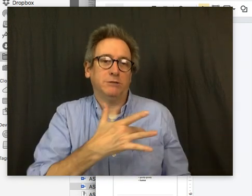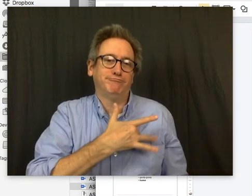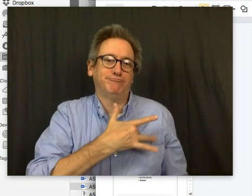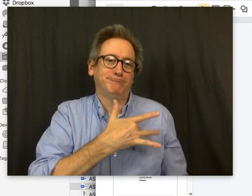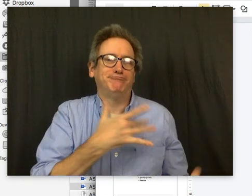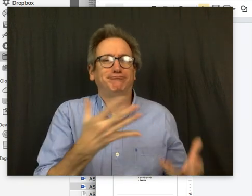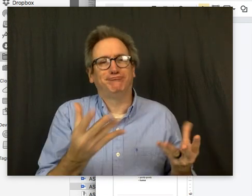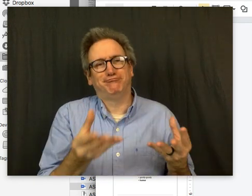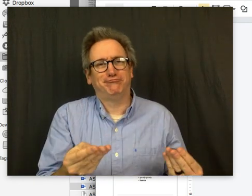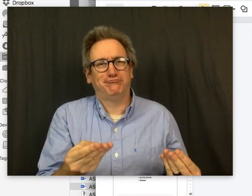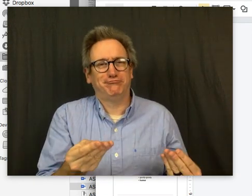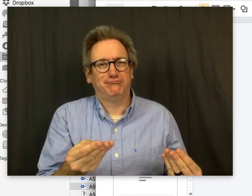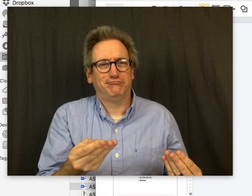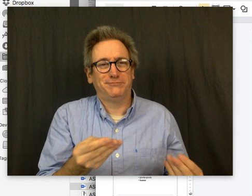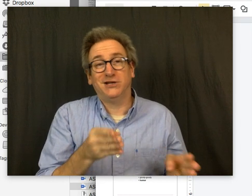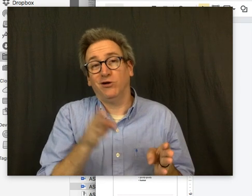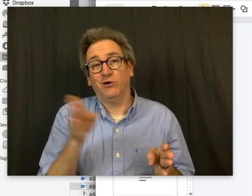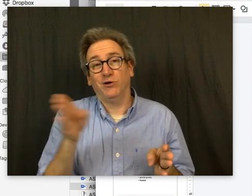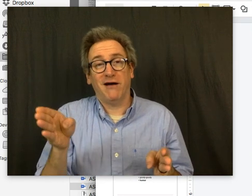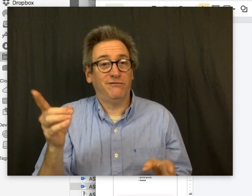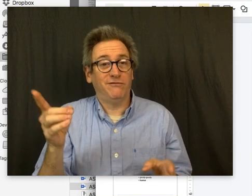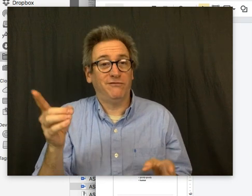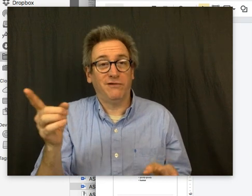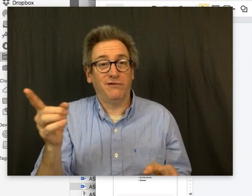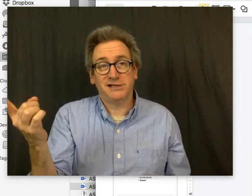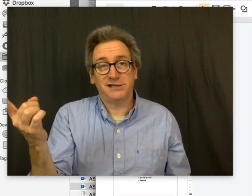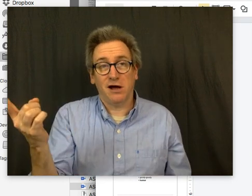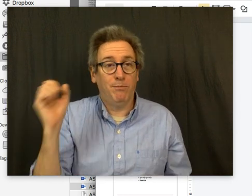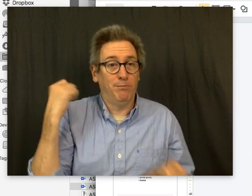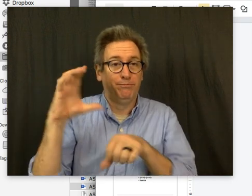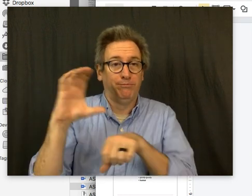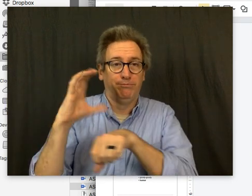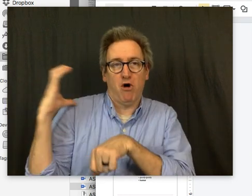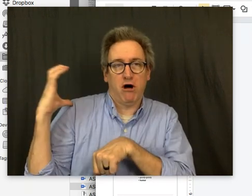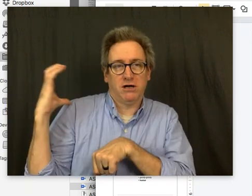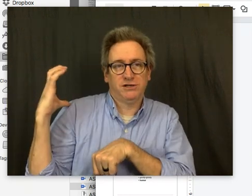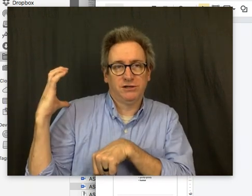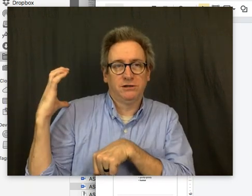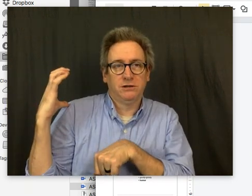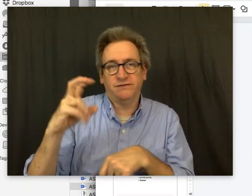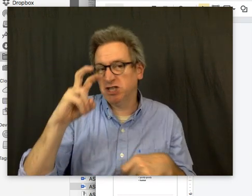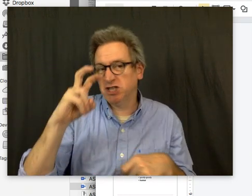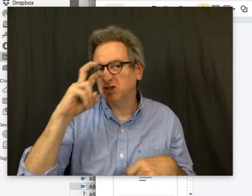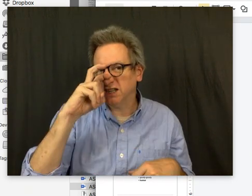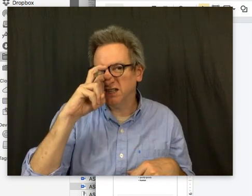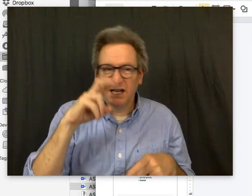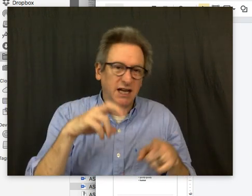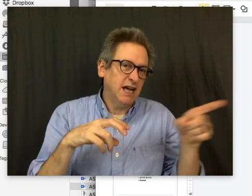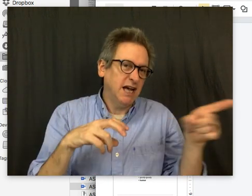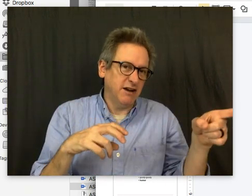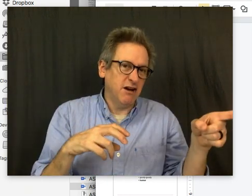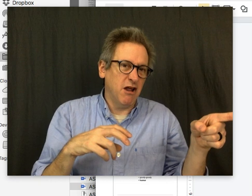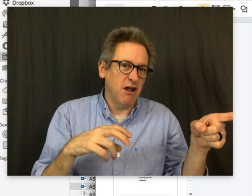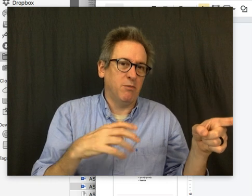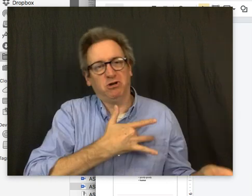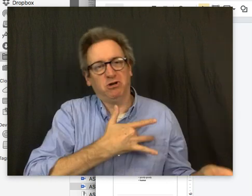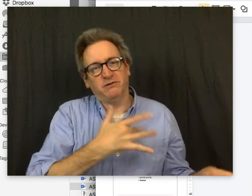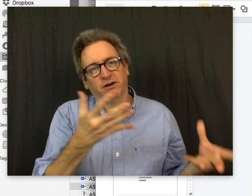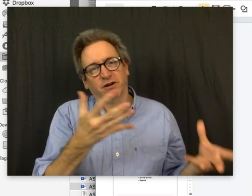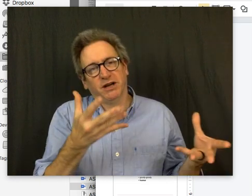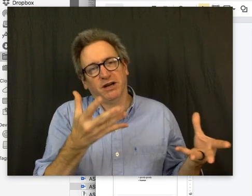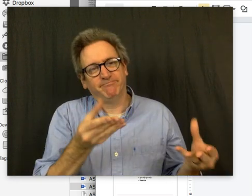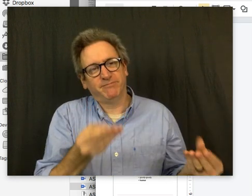but so you could have some boss who's very strict and another boss